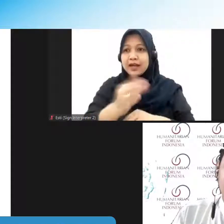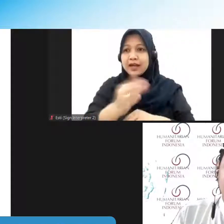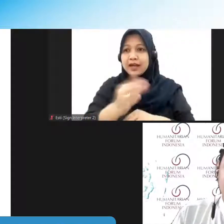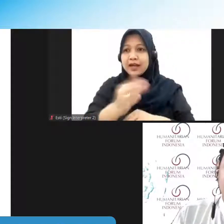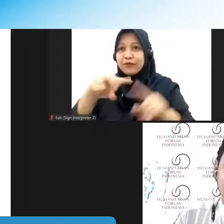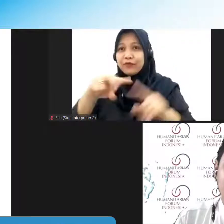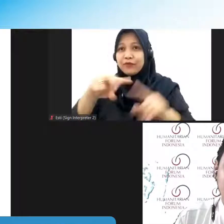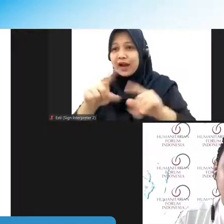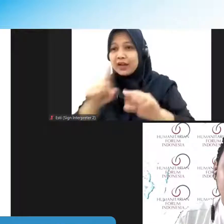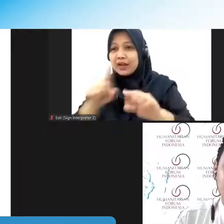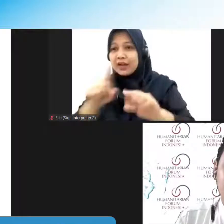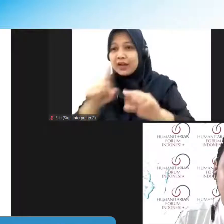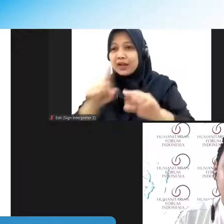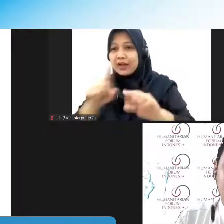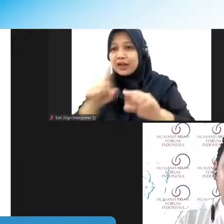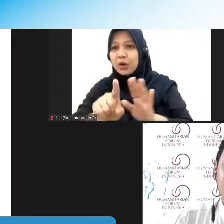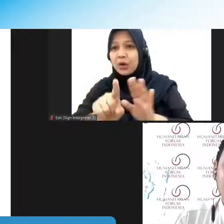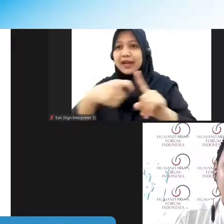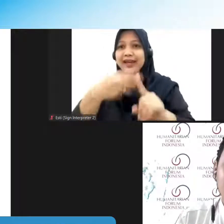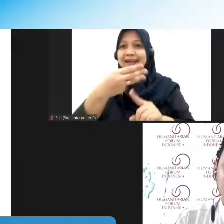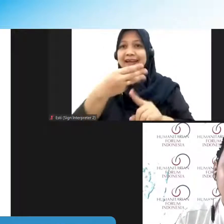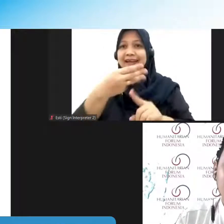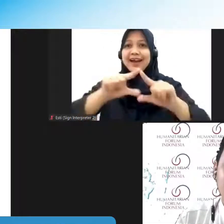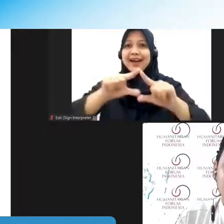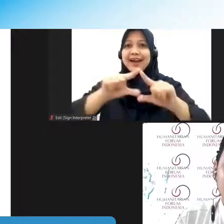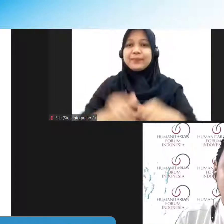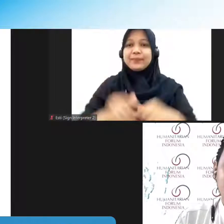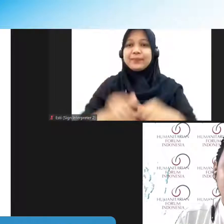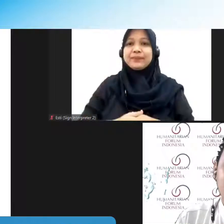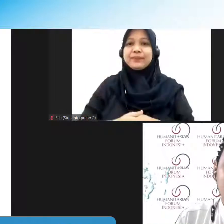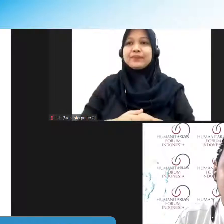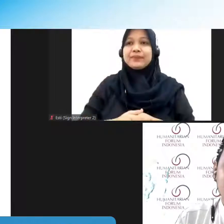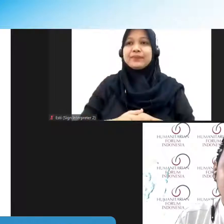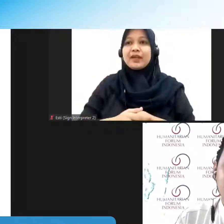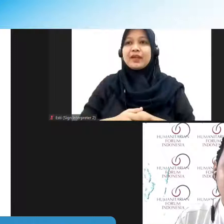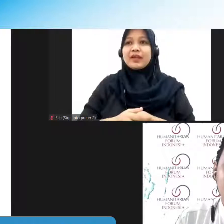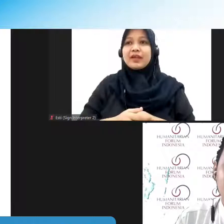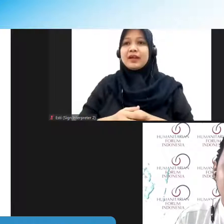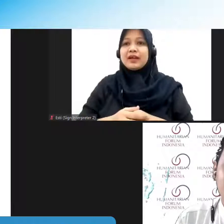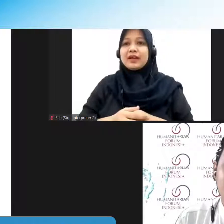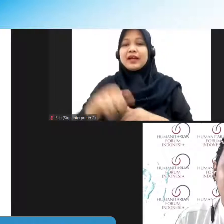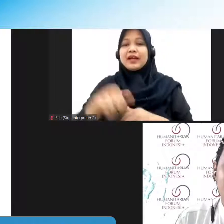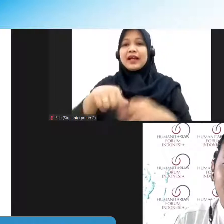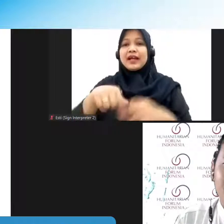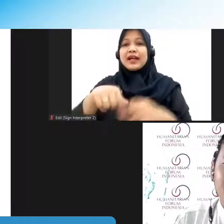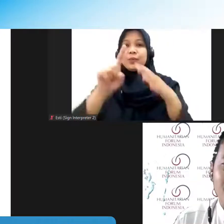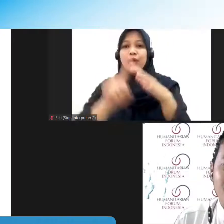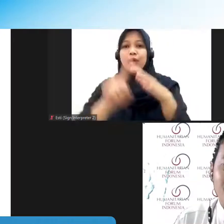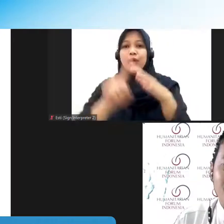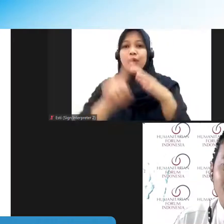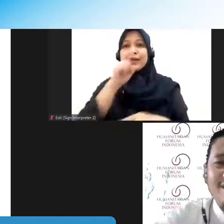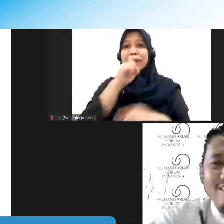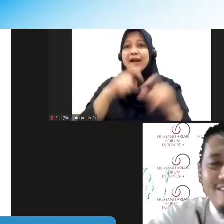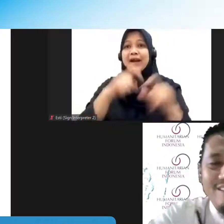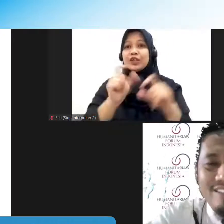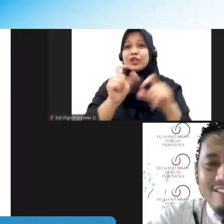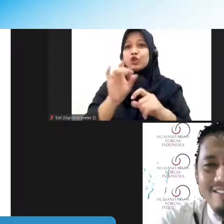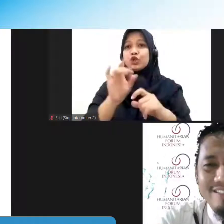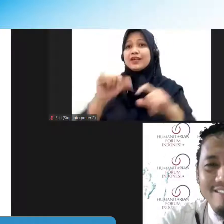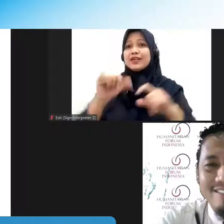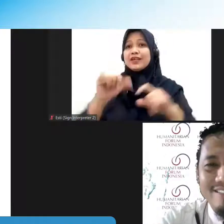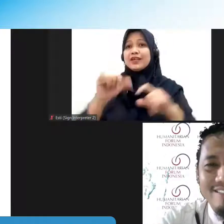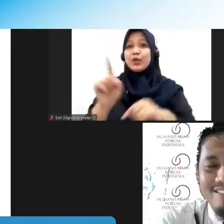by Kia Shaha Chowdhury. So we will start from Pak Surya first. Pak